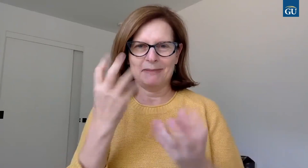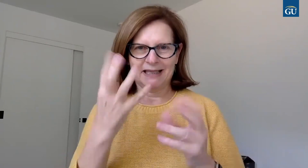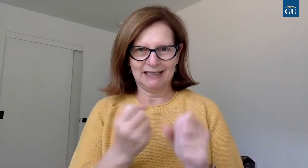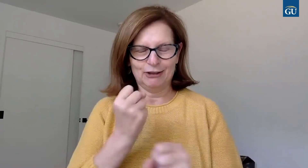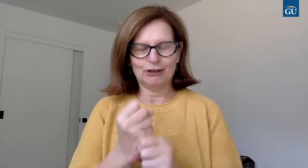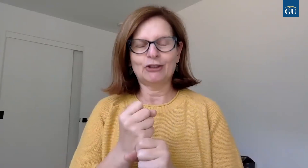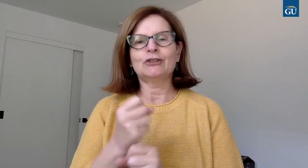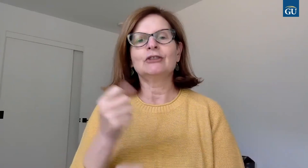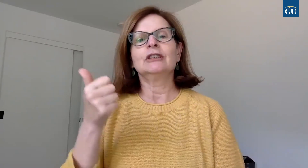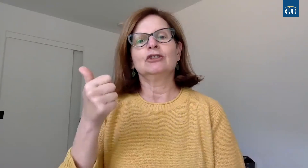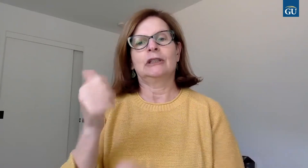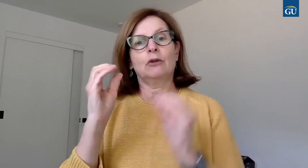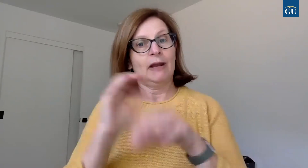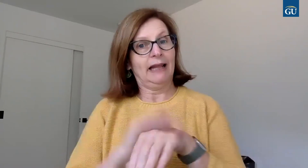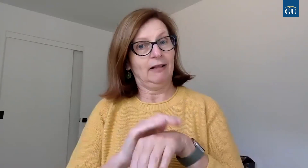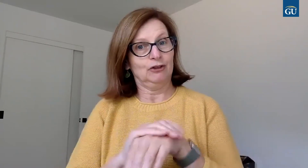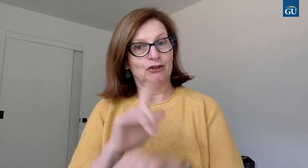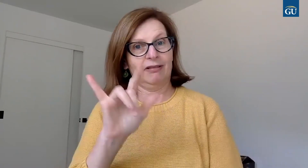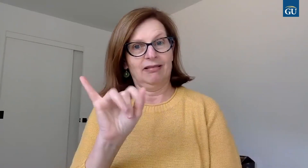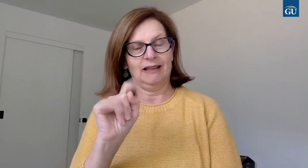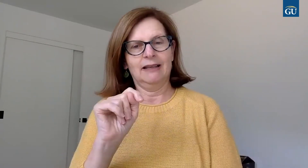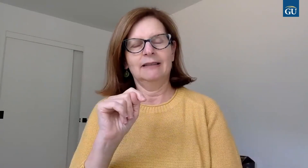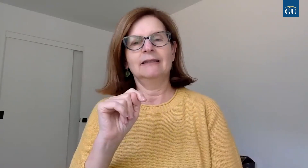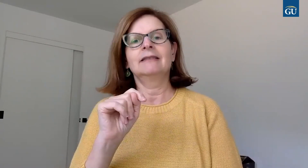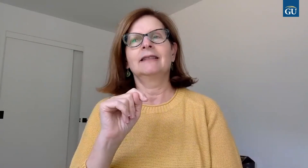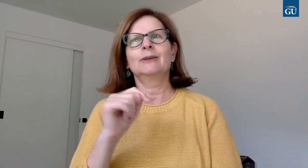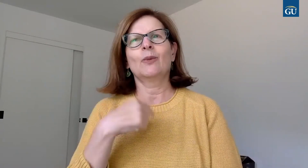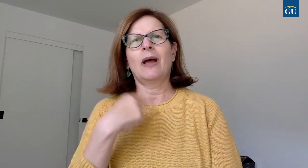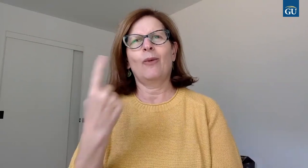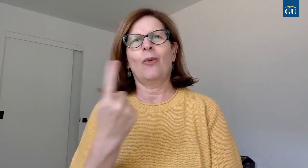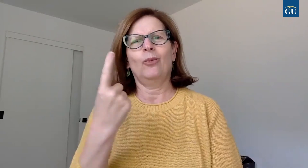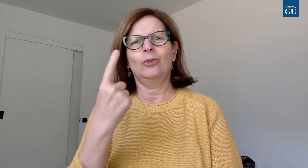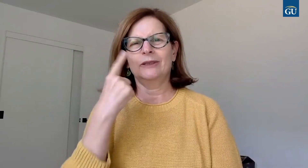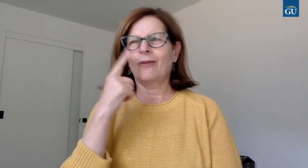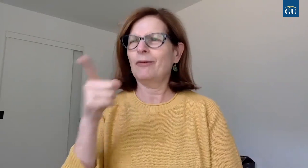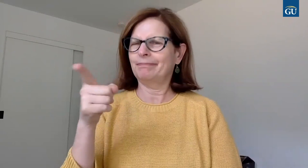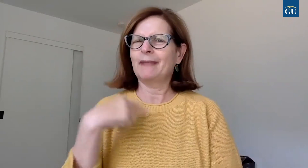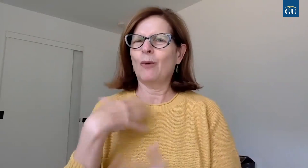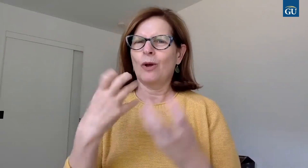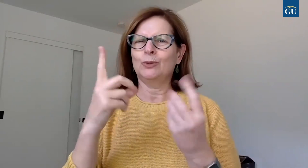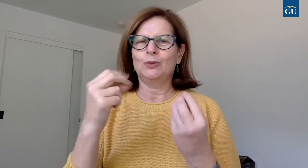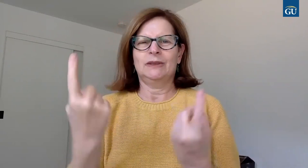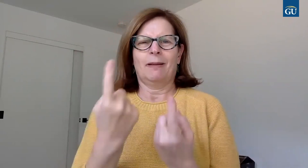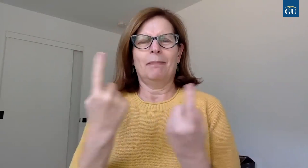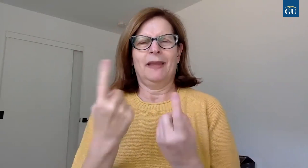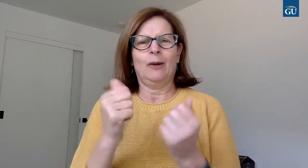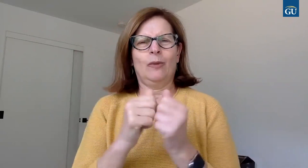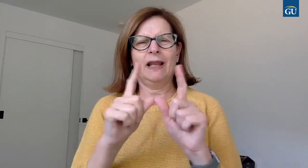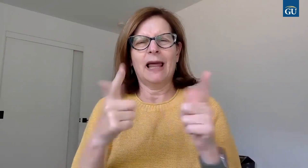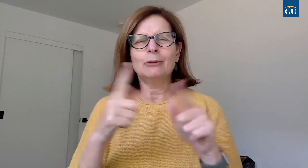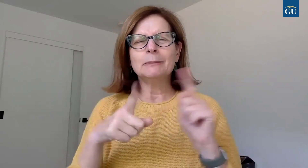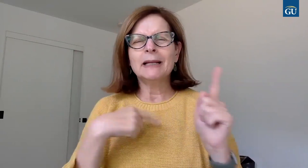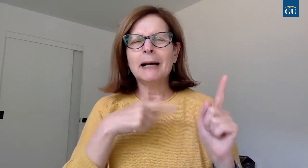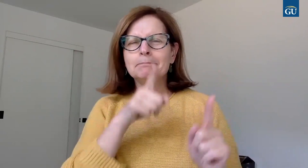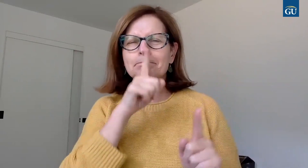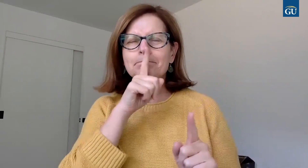Gallaudet for many years. She taught English Lit, and I always wanted to do something with language, but not